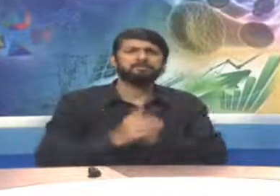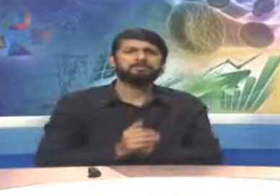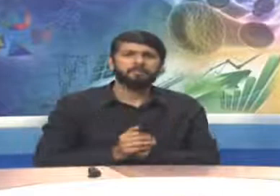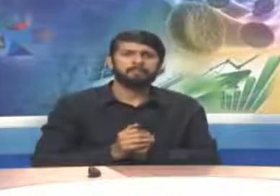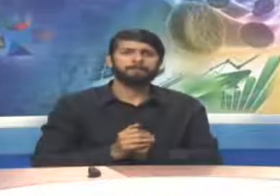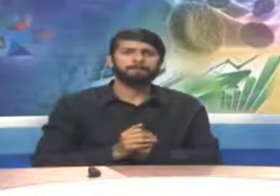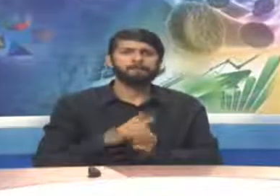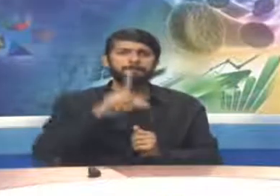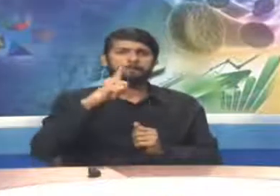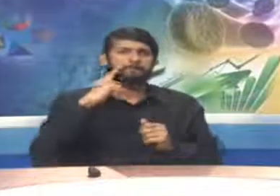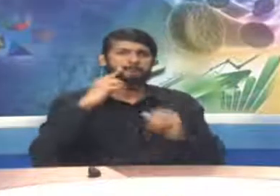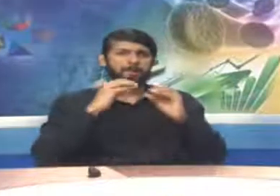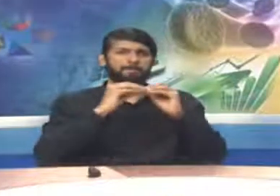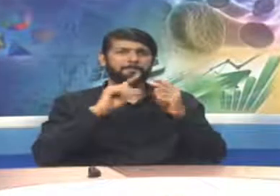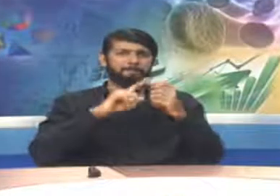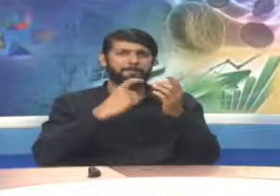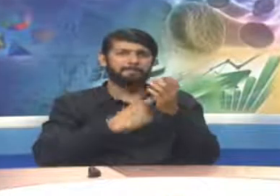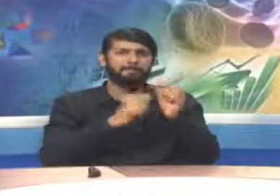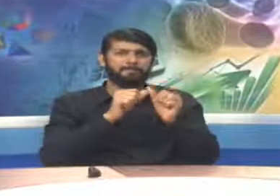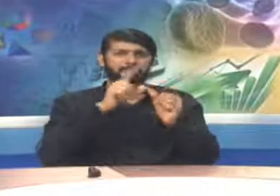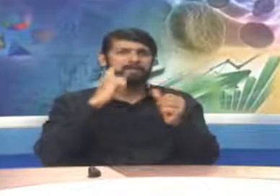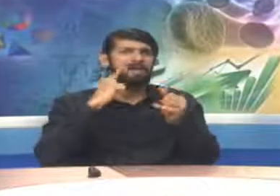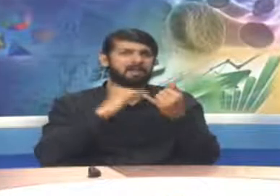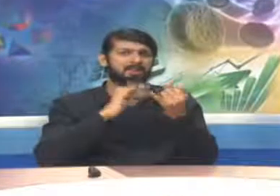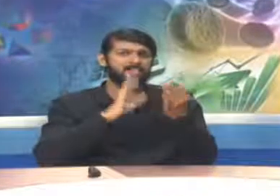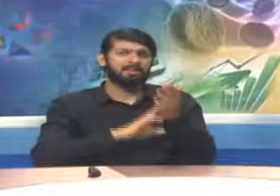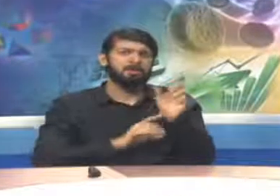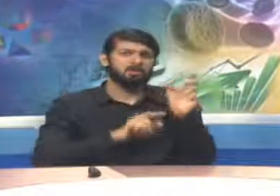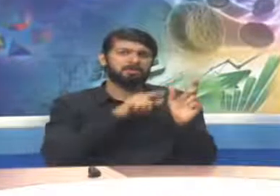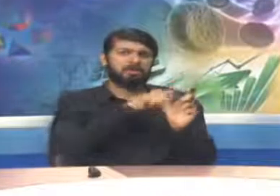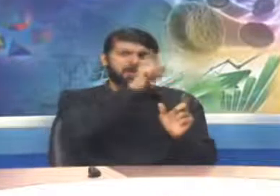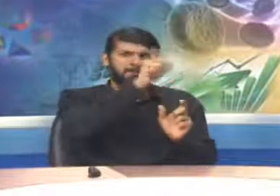capitalistic economy. The means of